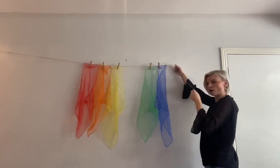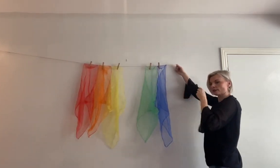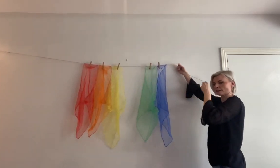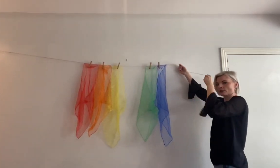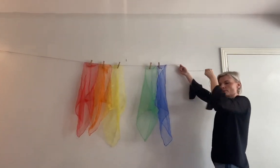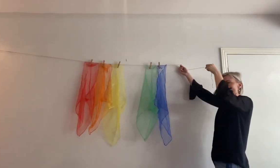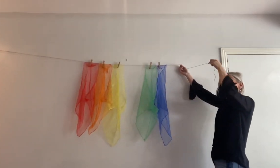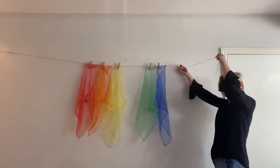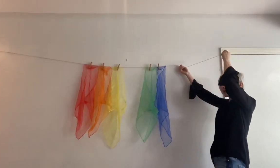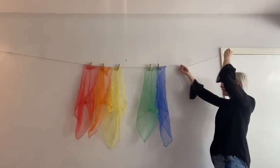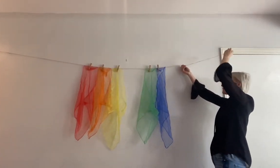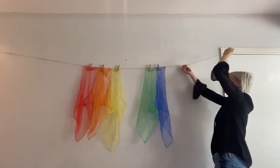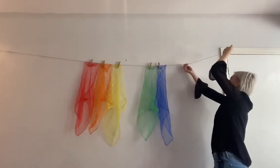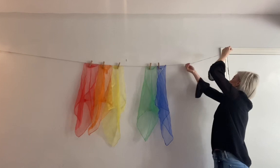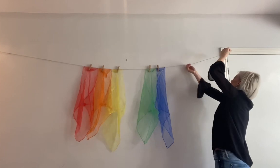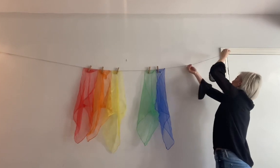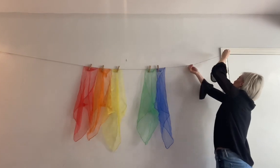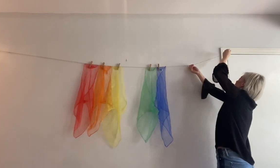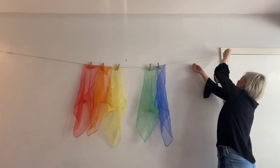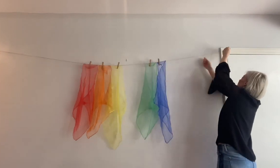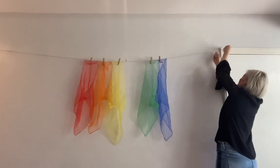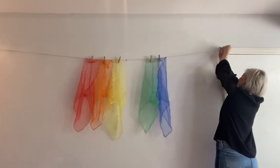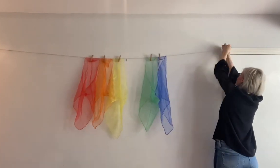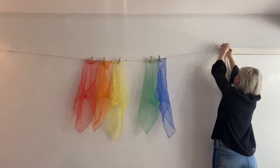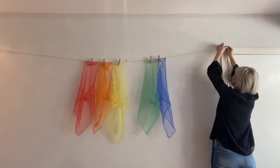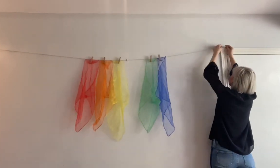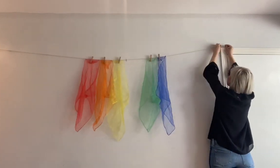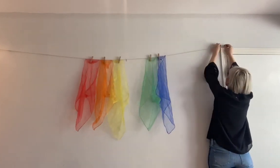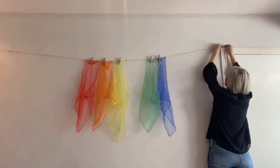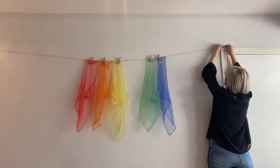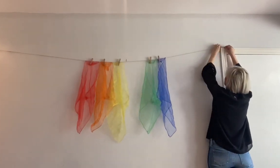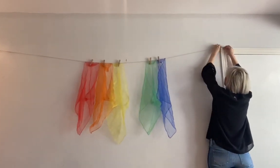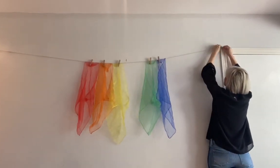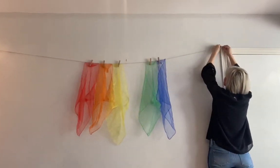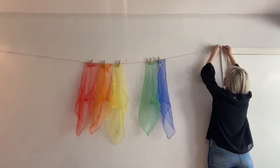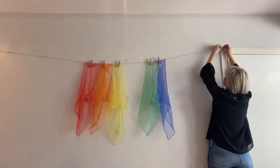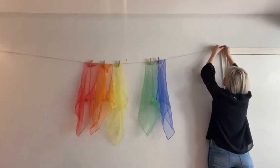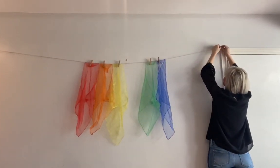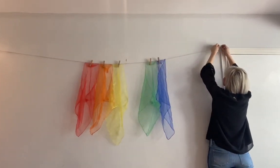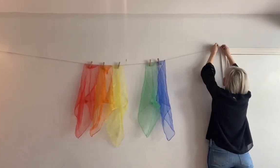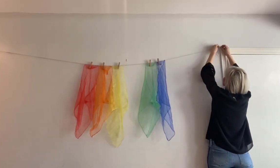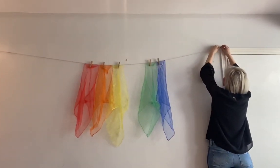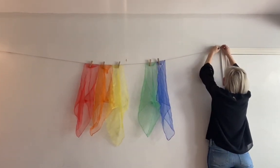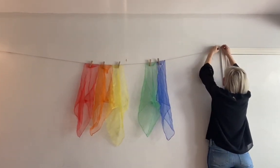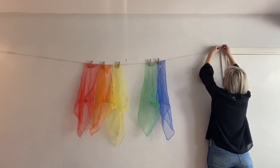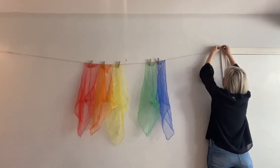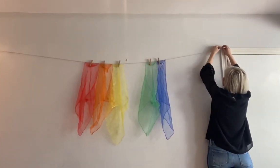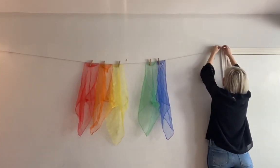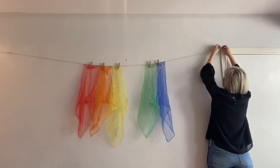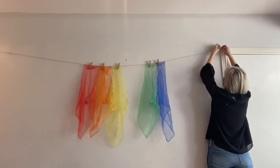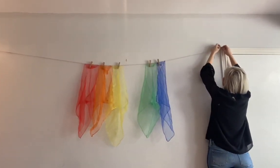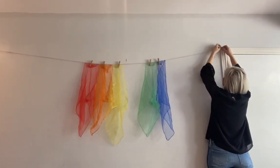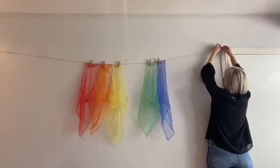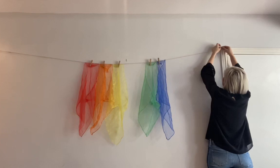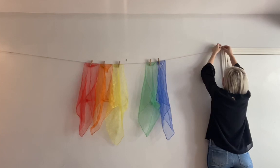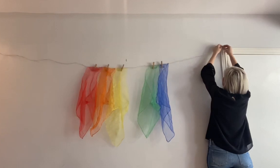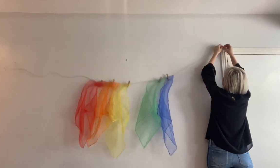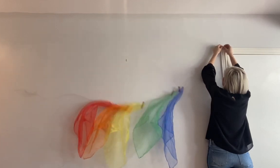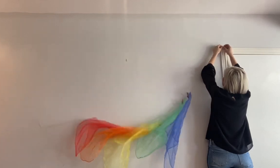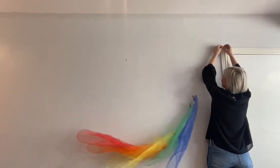lost my end. Let me see if I can fix it back on. Give me a second. Oh dear.